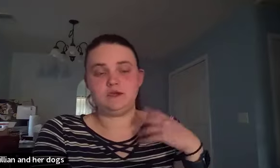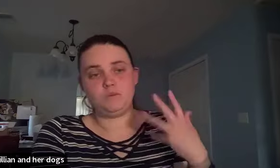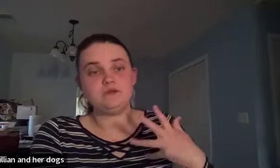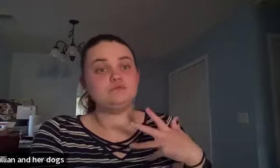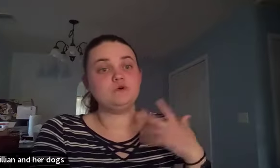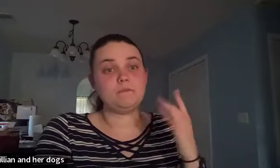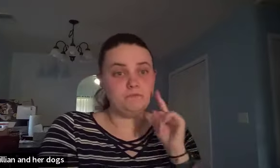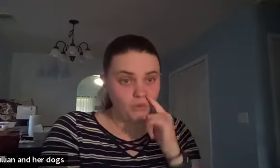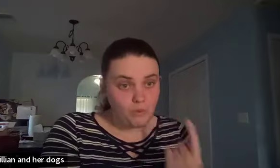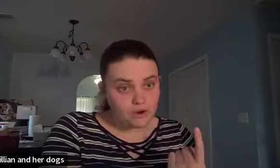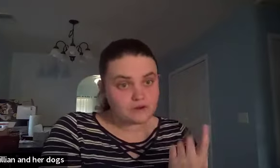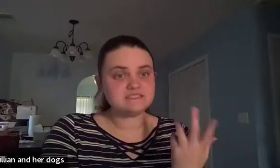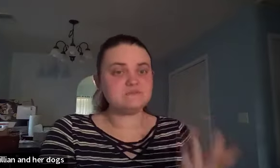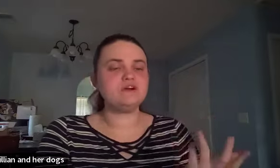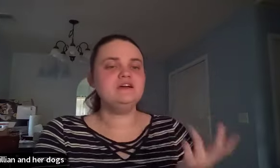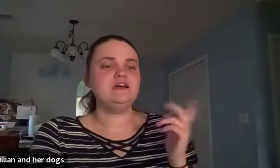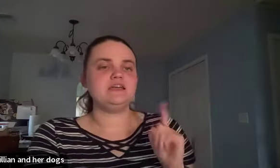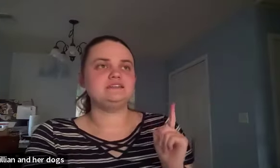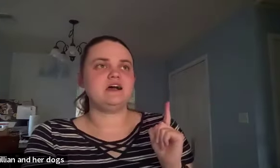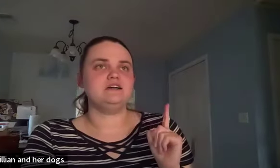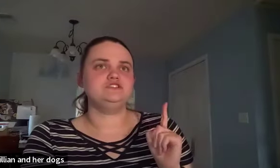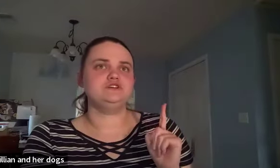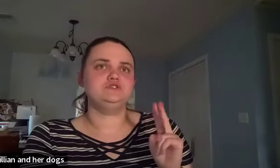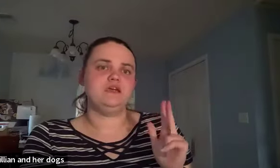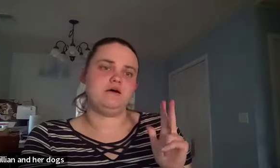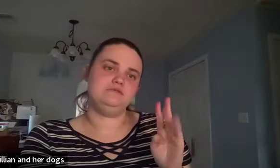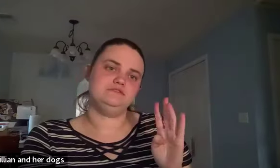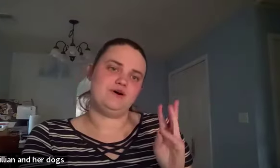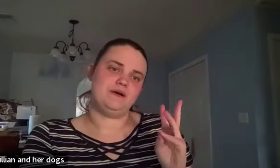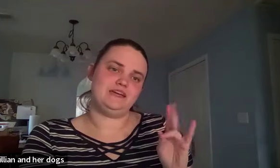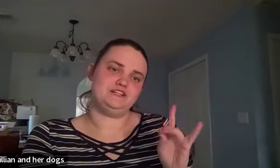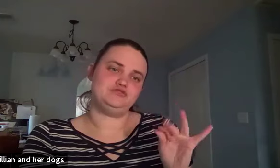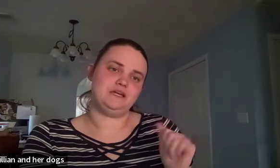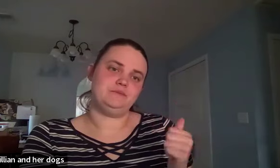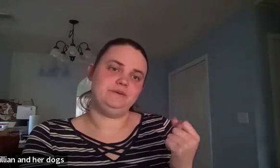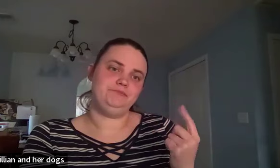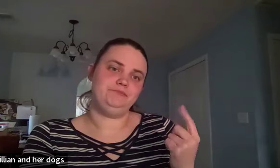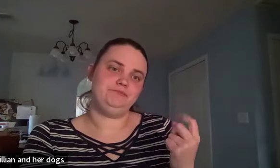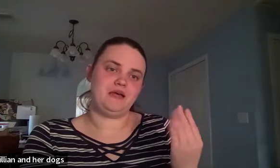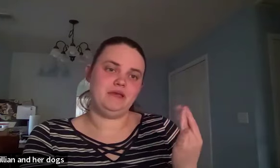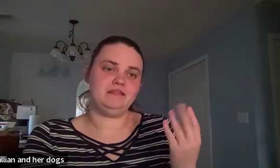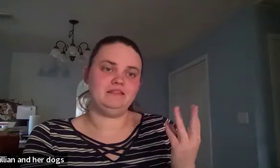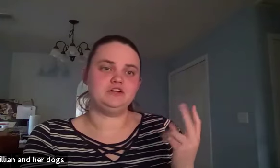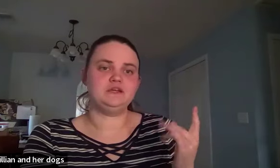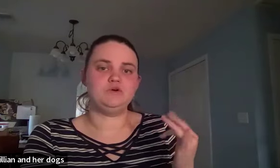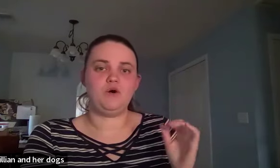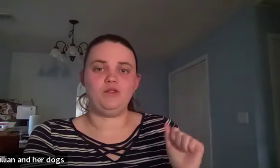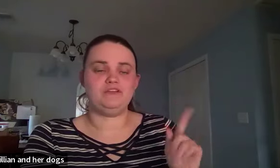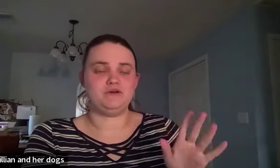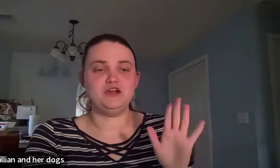like a waiting room or I'm bored somewhere, is I start to count on my hand just randomly. I mean, I literally will go all the way through. I know